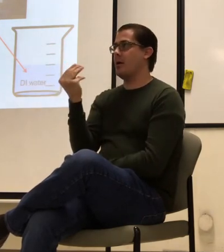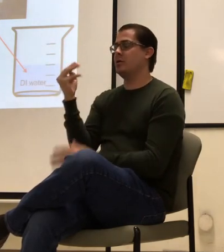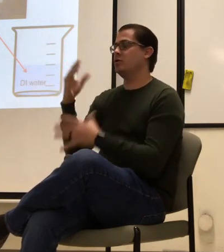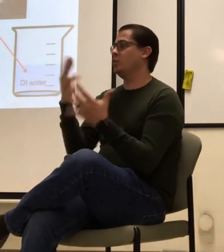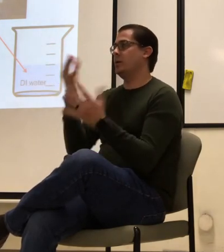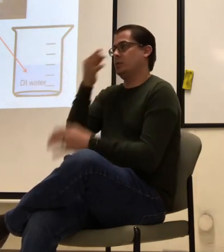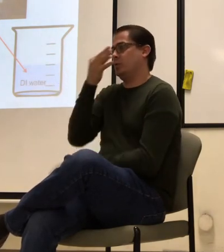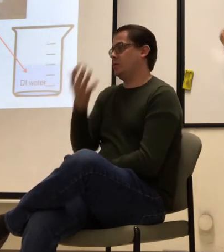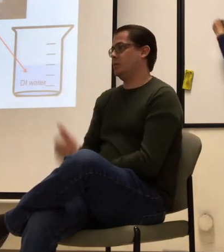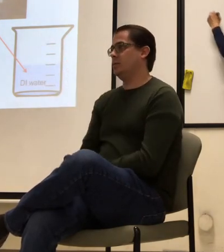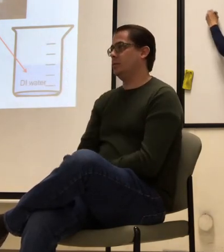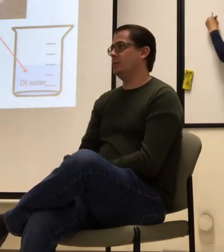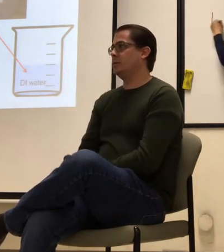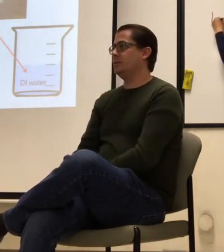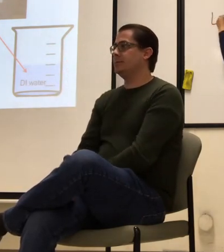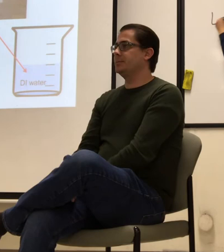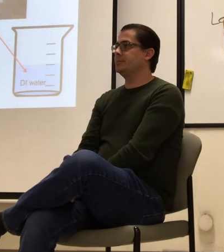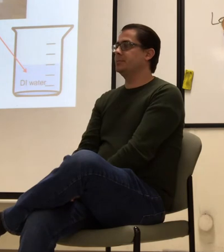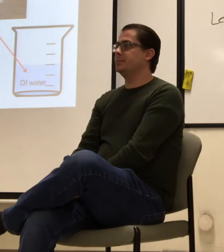It's too soon.